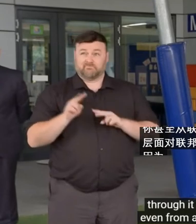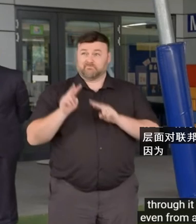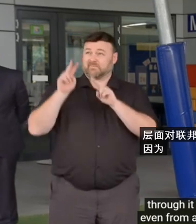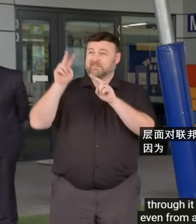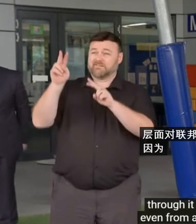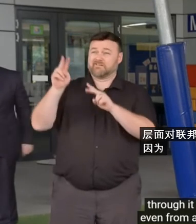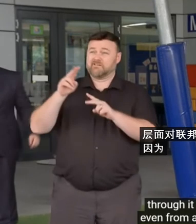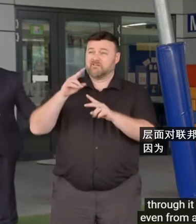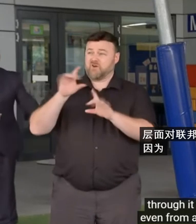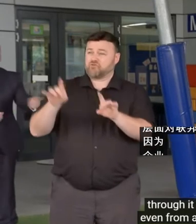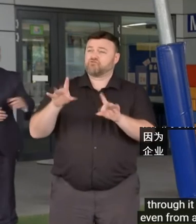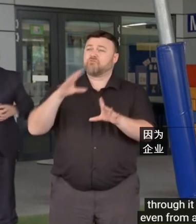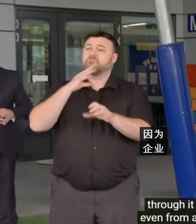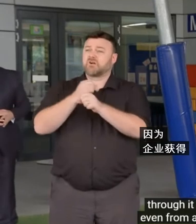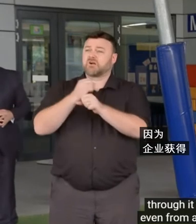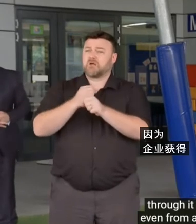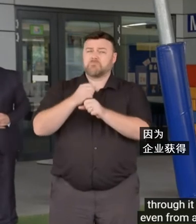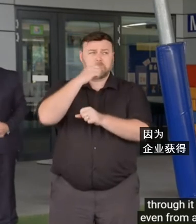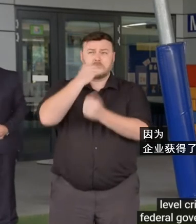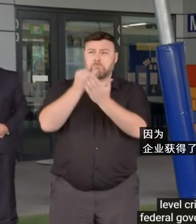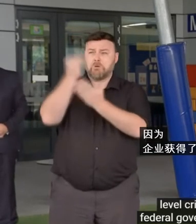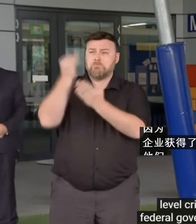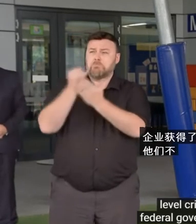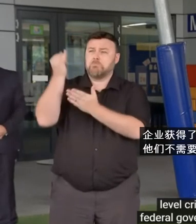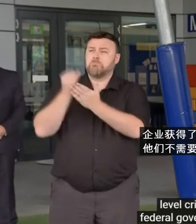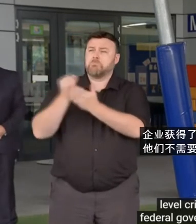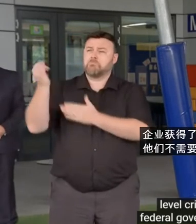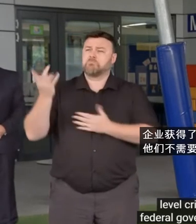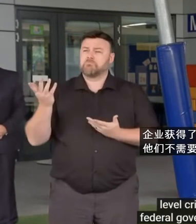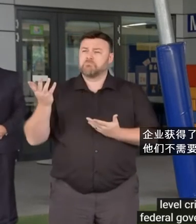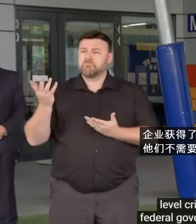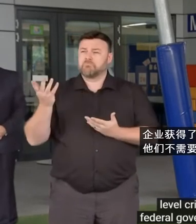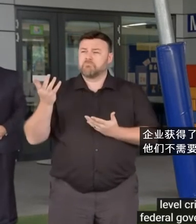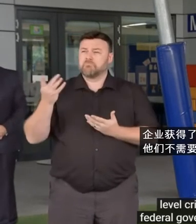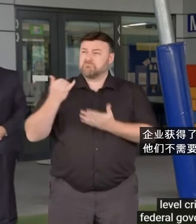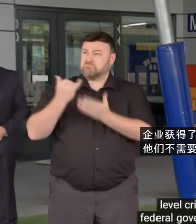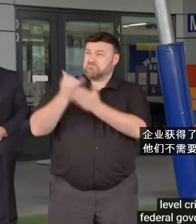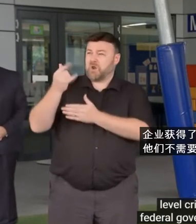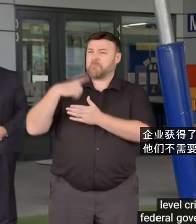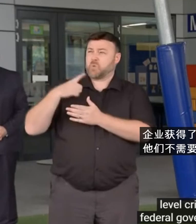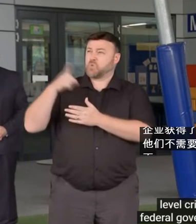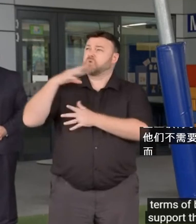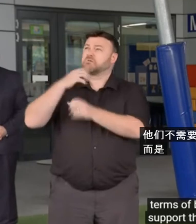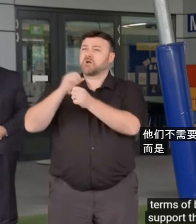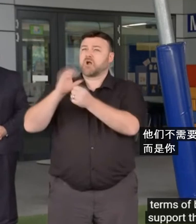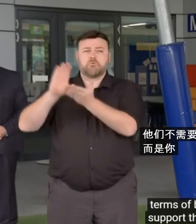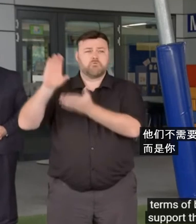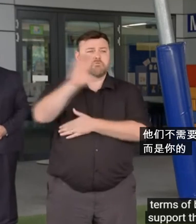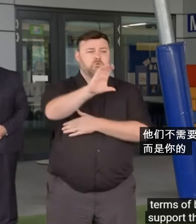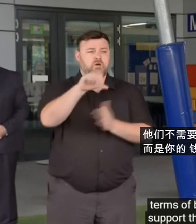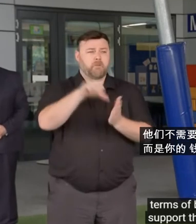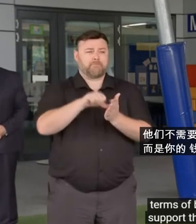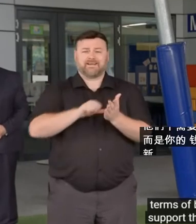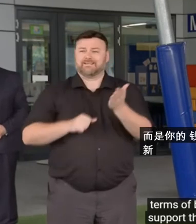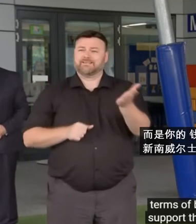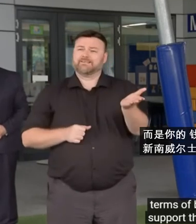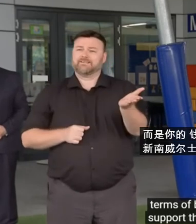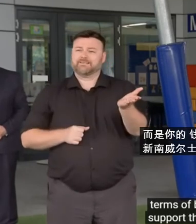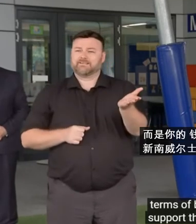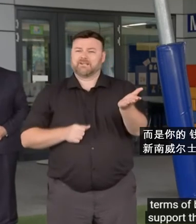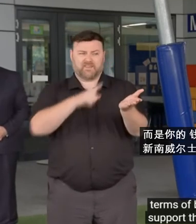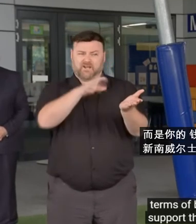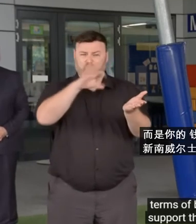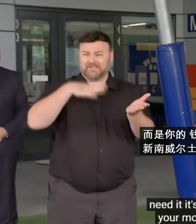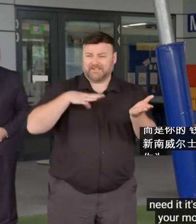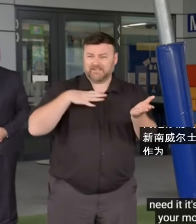the federal government programs in terms of businesses getting support that didn't need it. It's not my money, it's your money. It's the taxpayers of the people